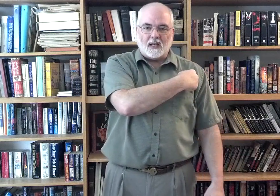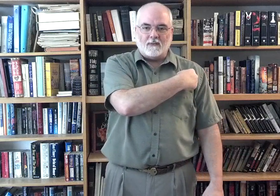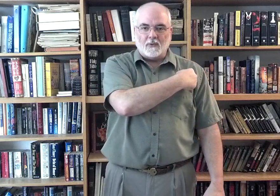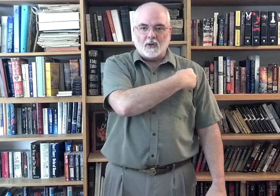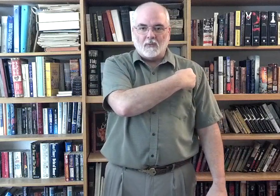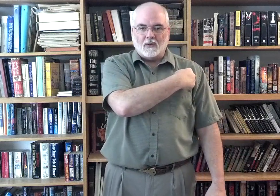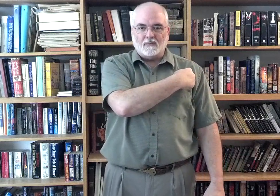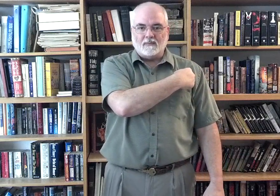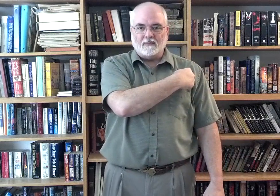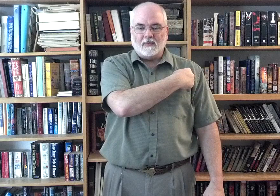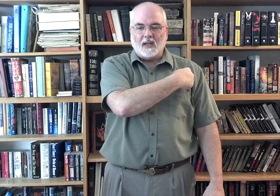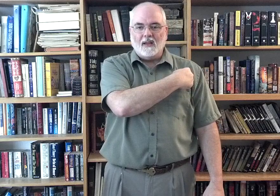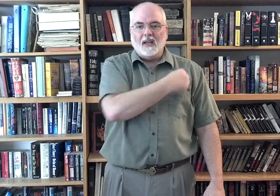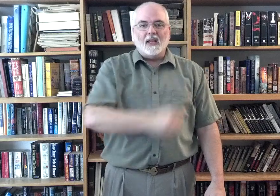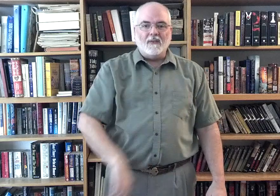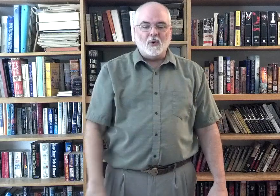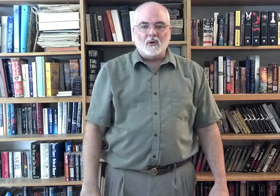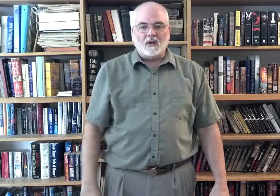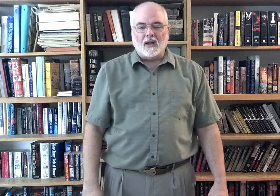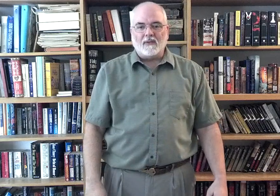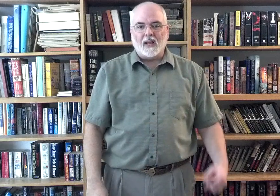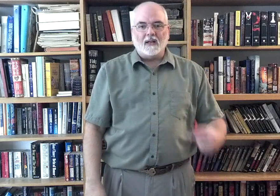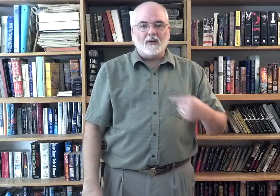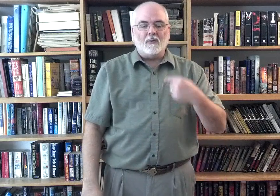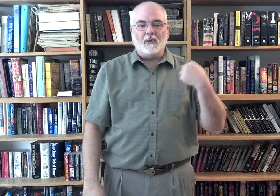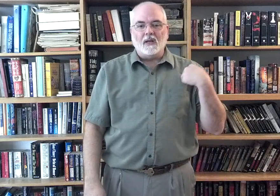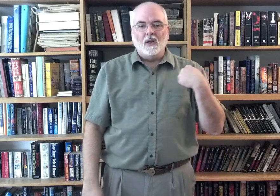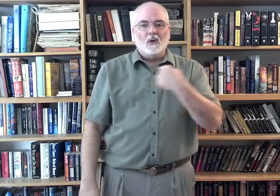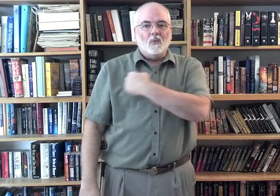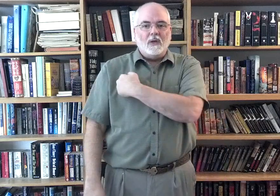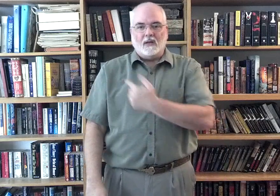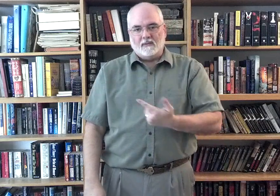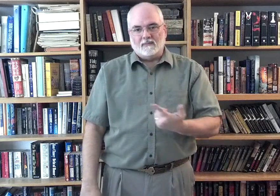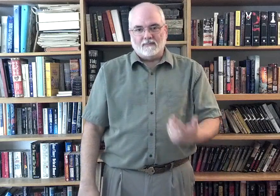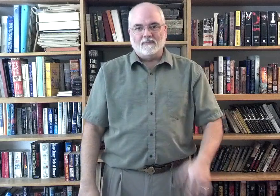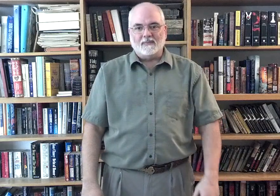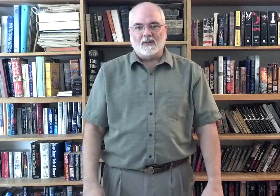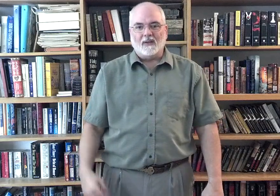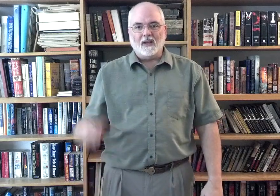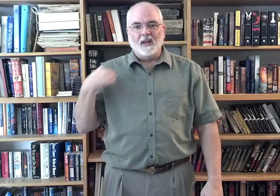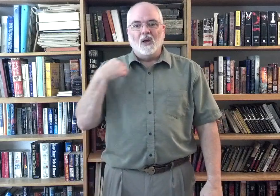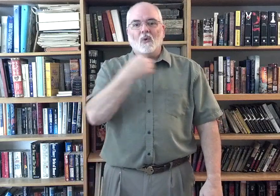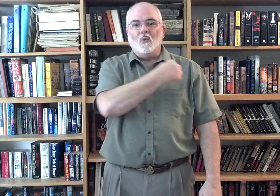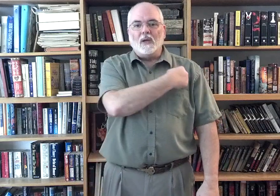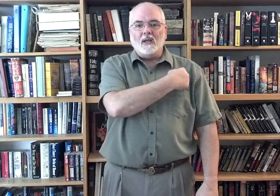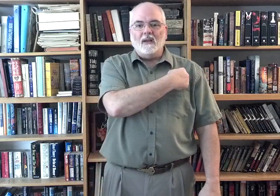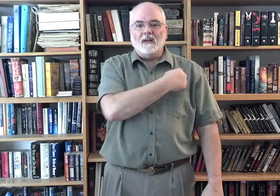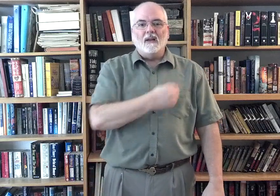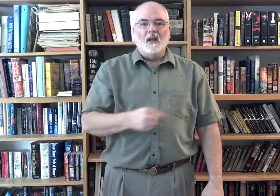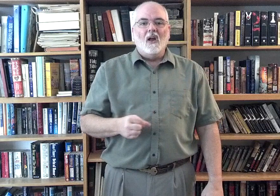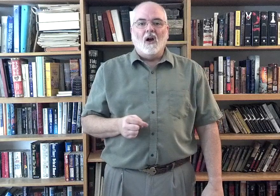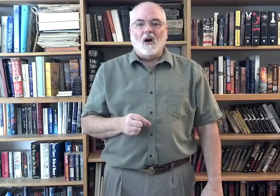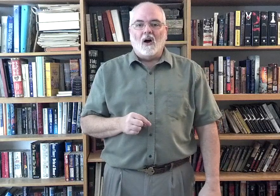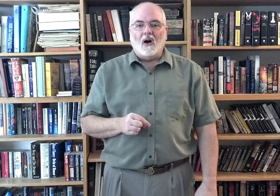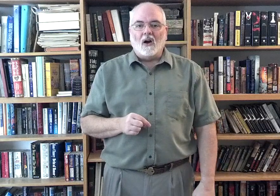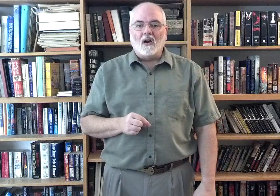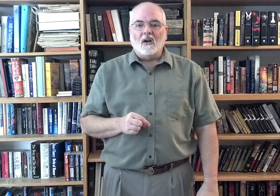from your elbow. Okay? And if you were left-handed, it would be we. Okay? We are